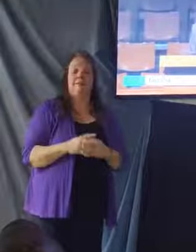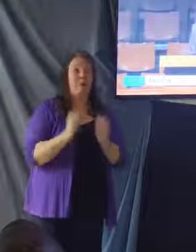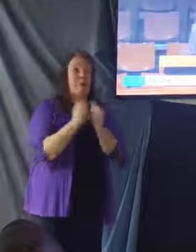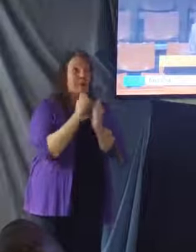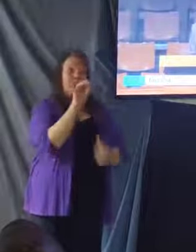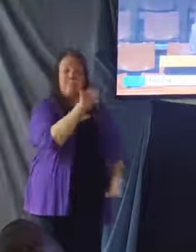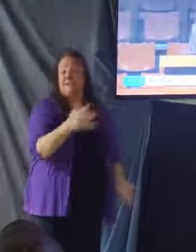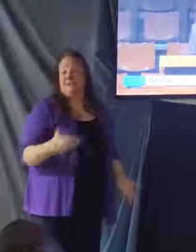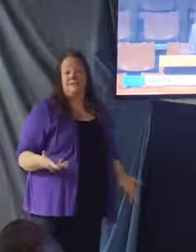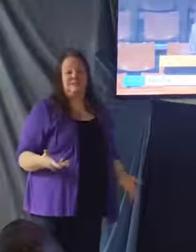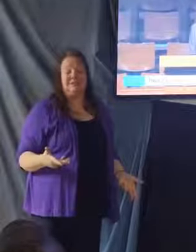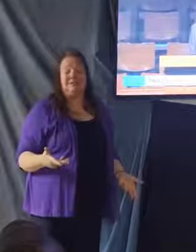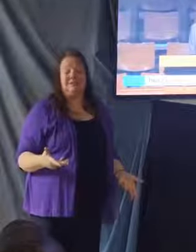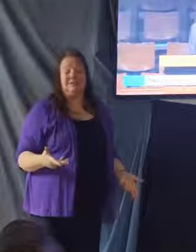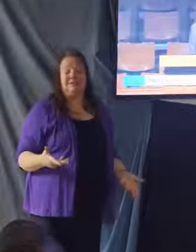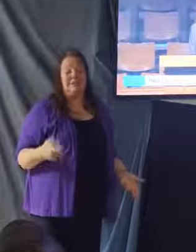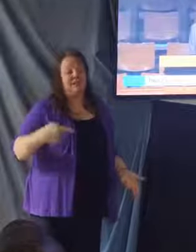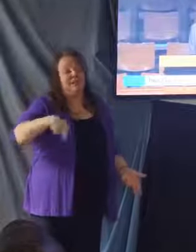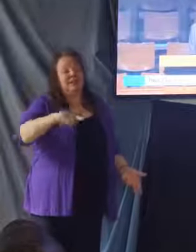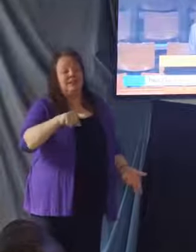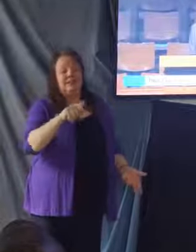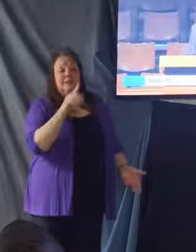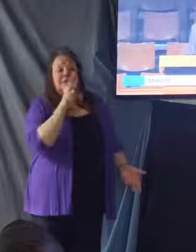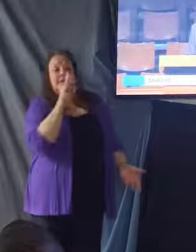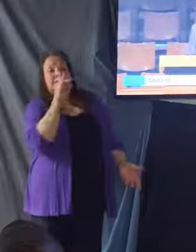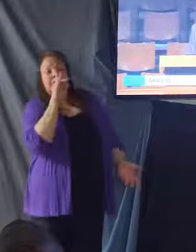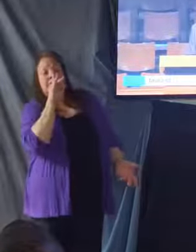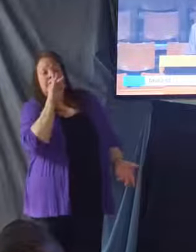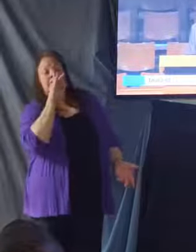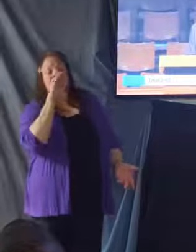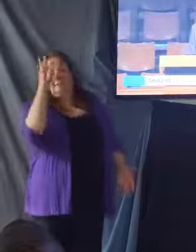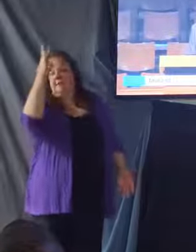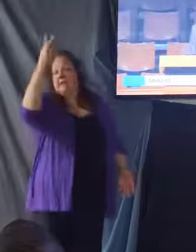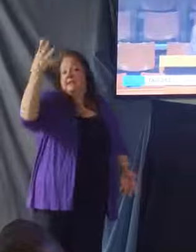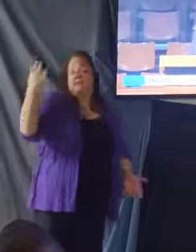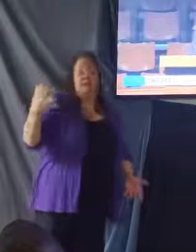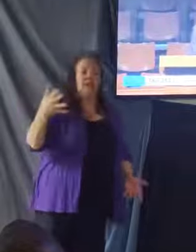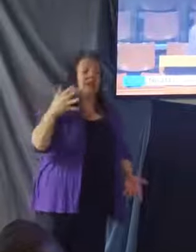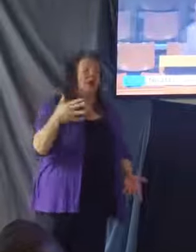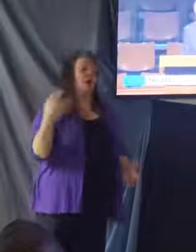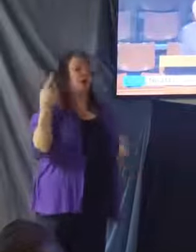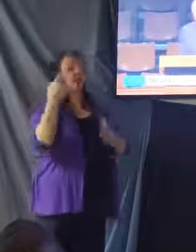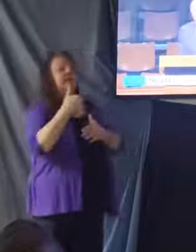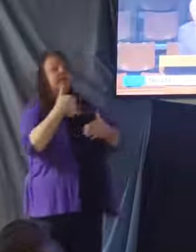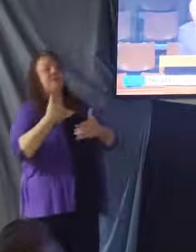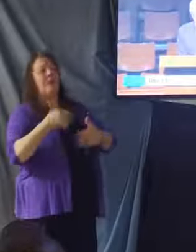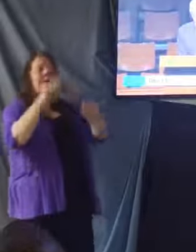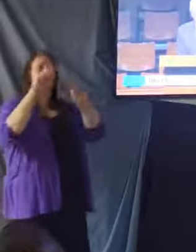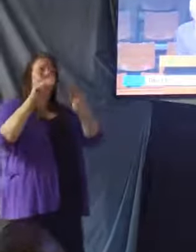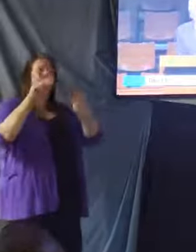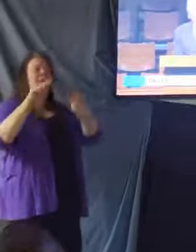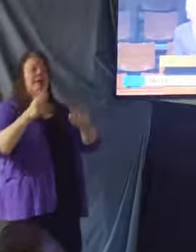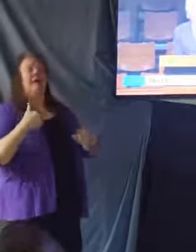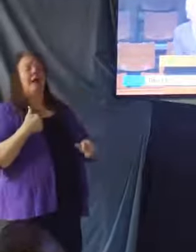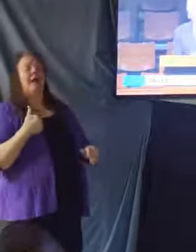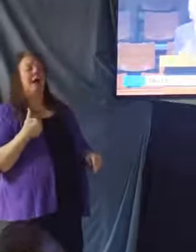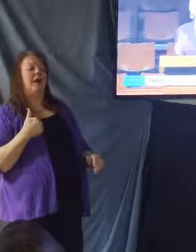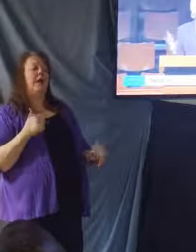Without that, you're just talking Alice in Wonderland. Oh, these are days to have hope. We